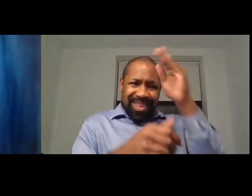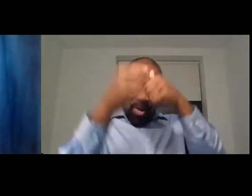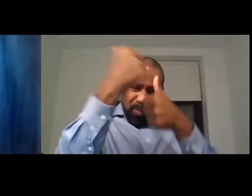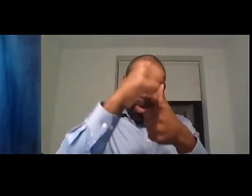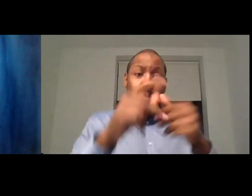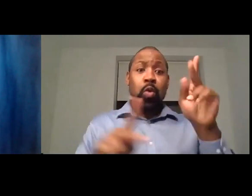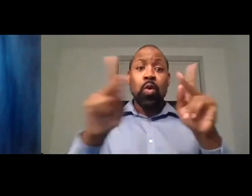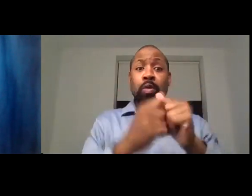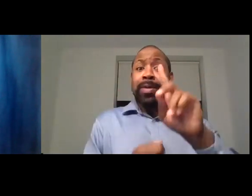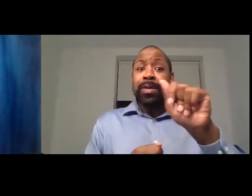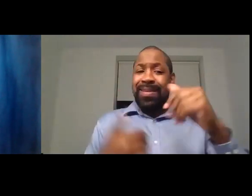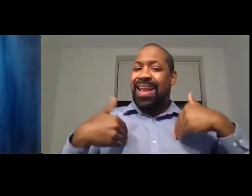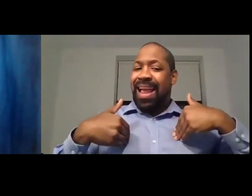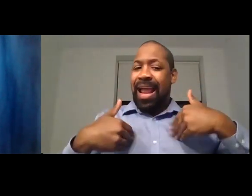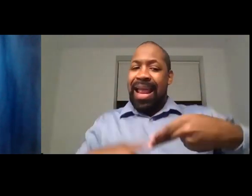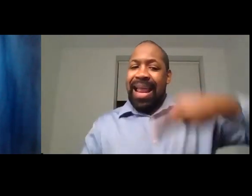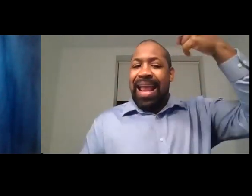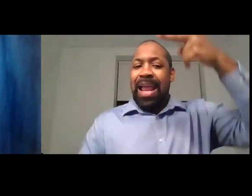disabilities,